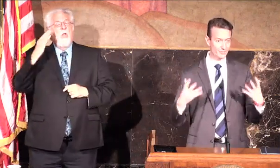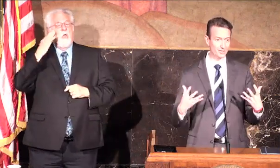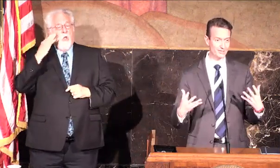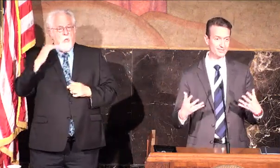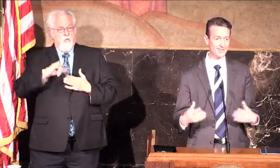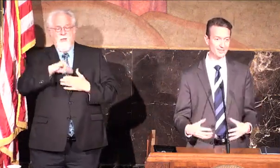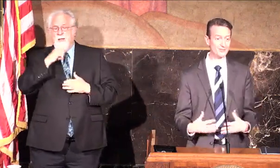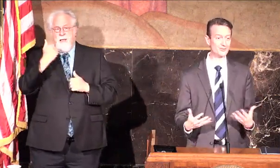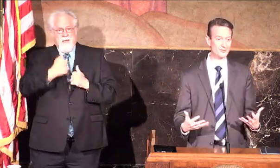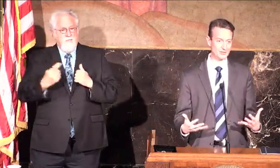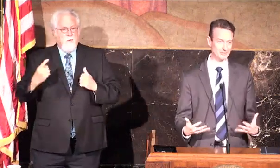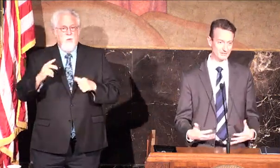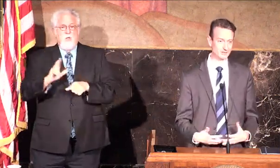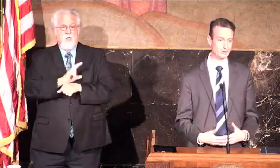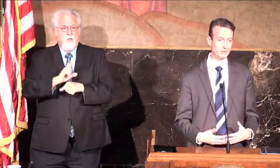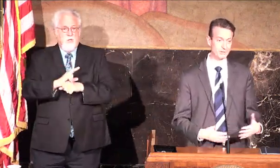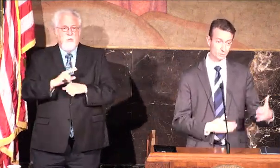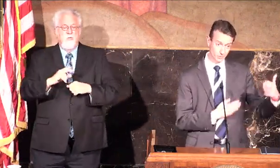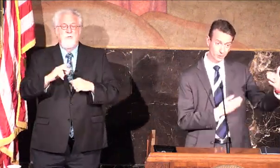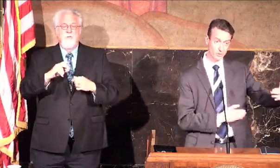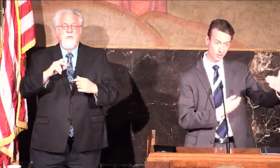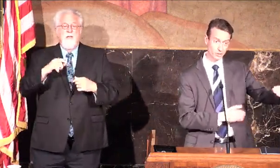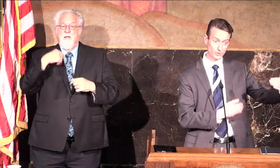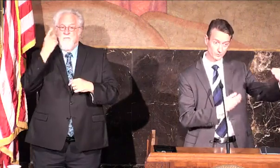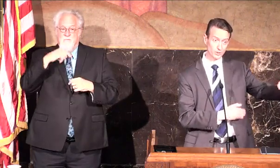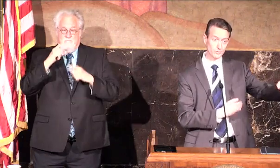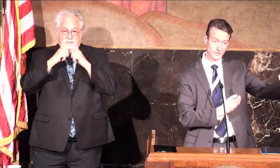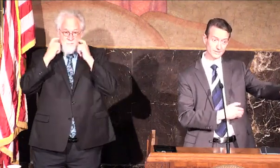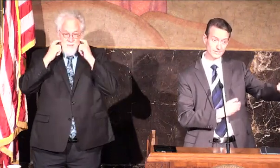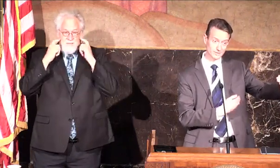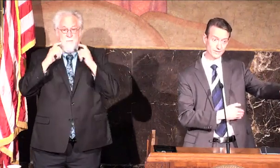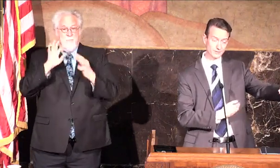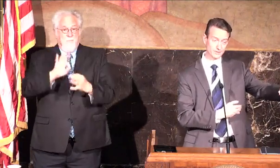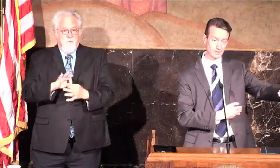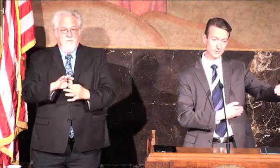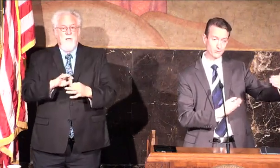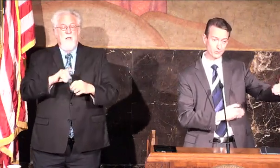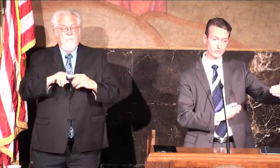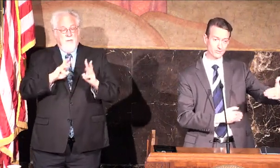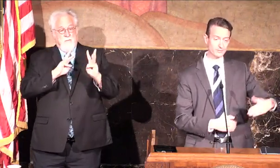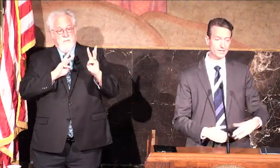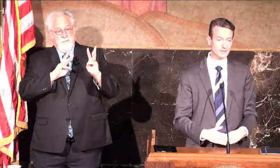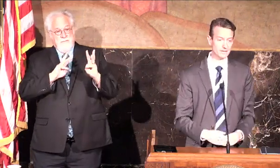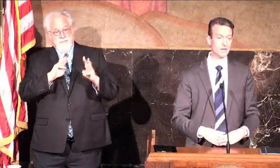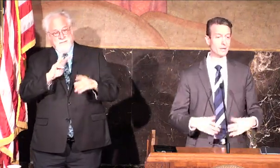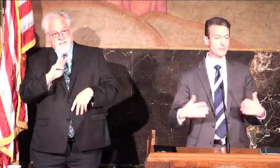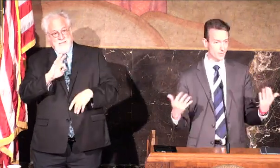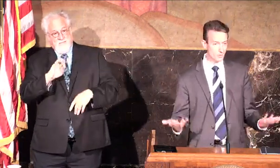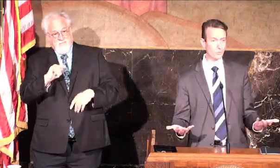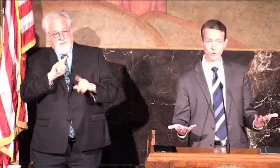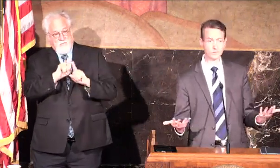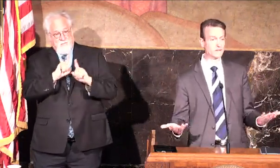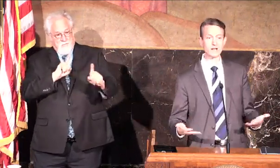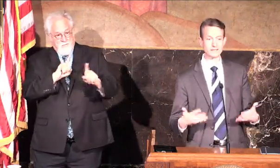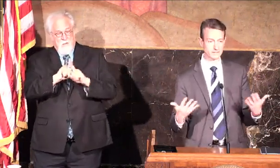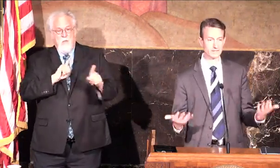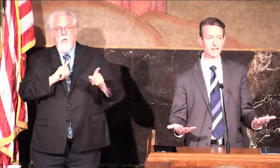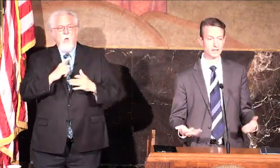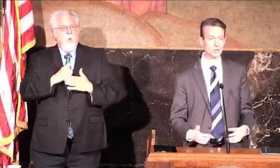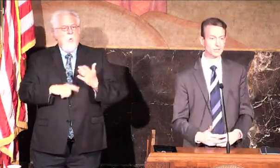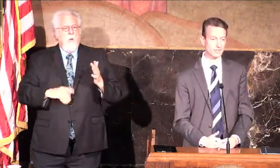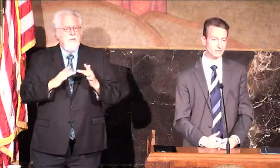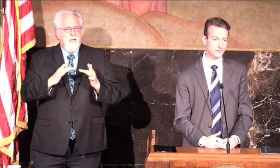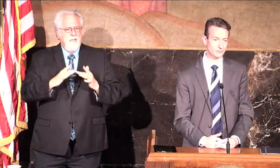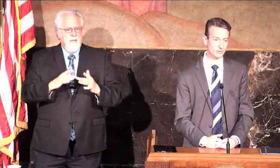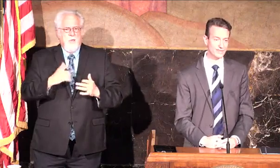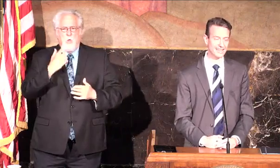not everybody's use of a face mask is perfect, and what we really want to know is, were you within 6 feet of somebody for more than 15 minutes? What was the context and